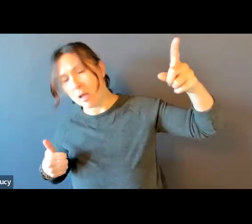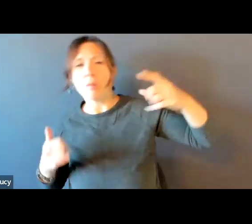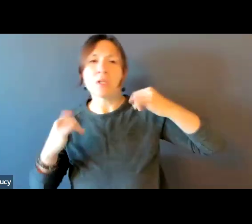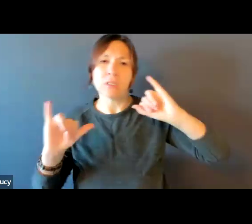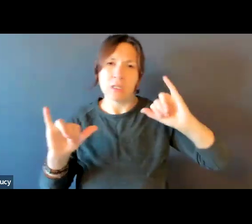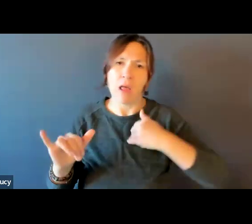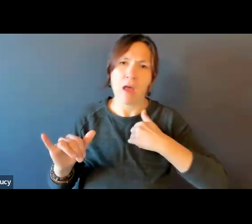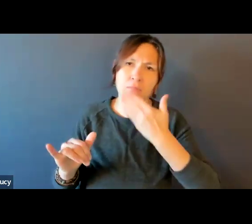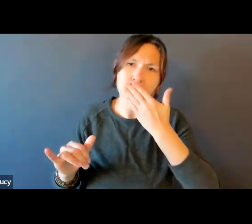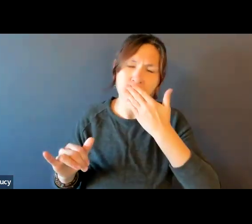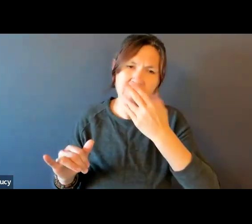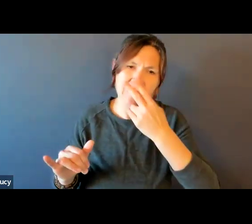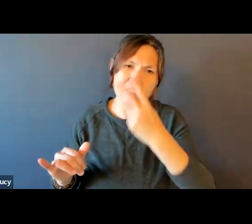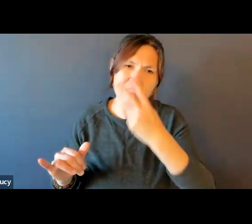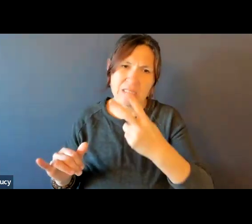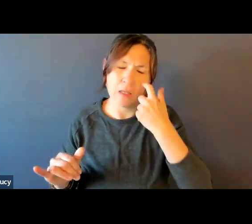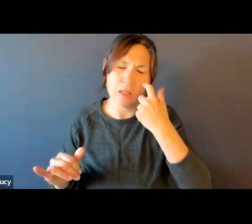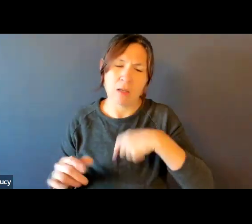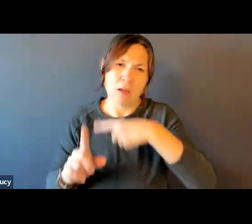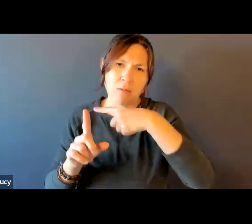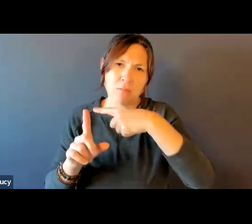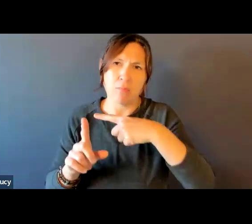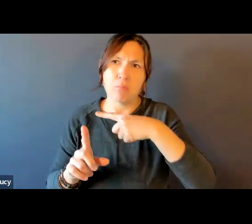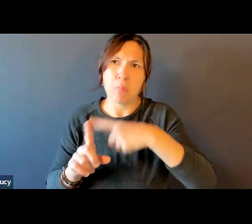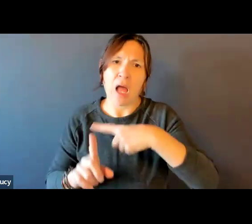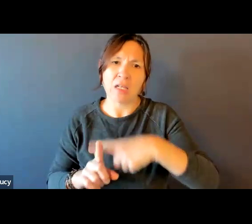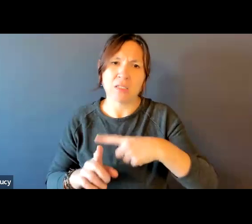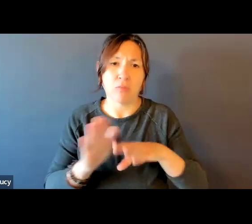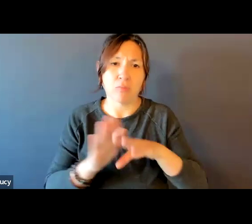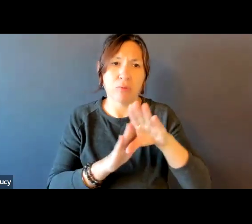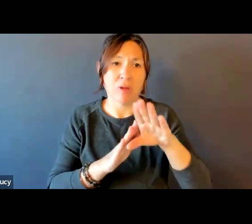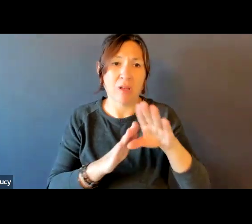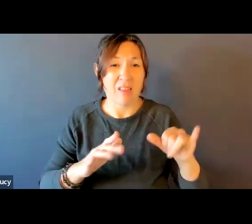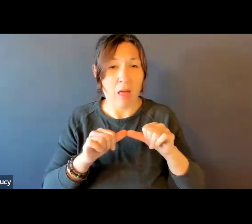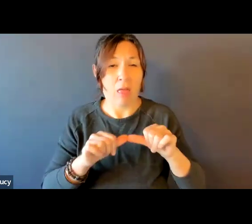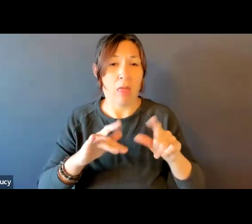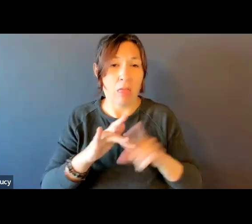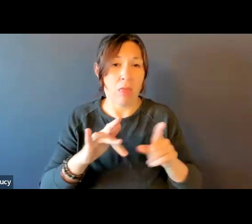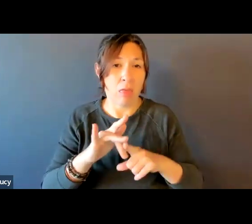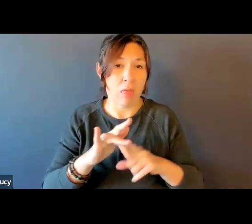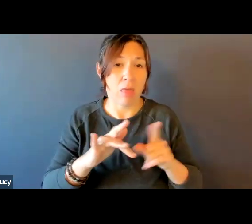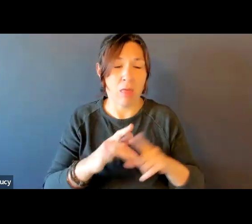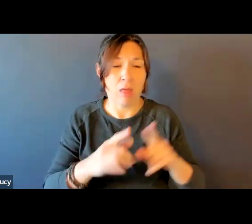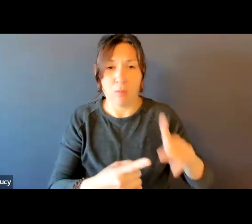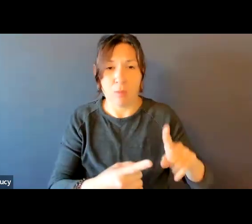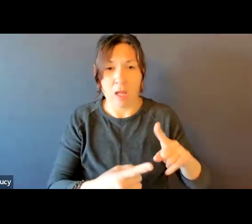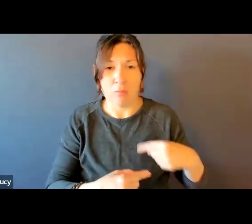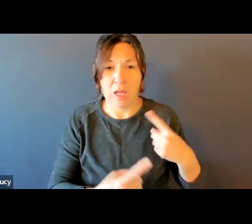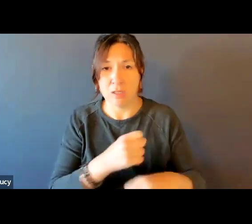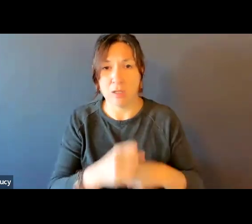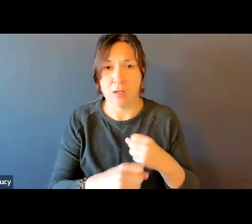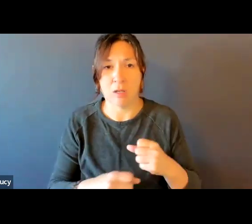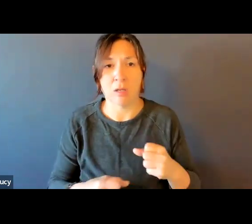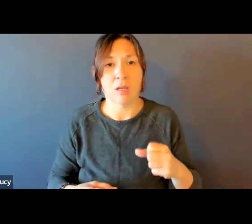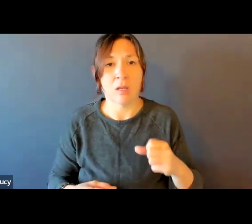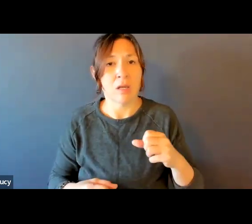have significantly reduced chronic absenteeism over the past year, and our MCAS ELA student growth is